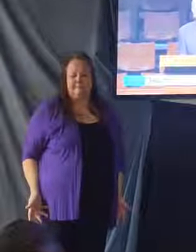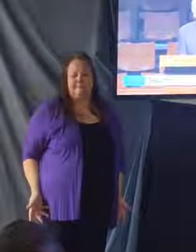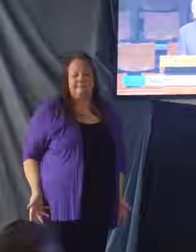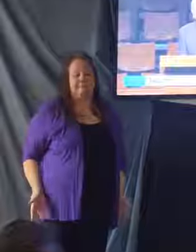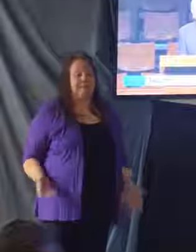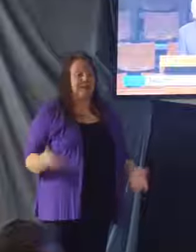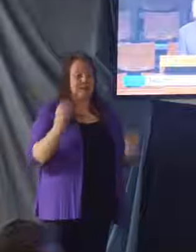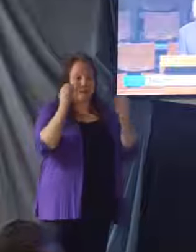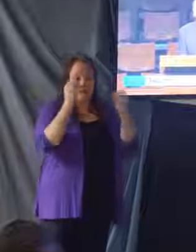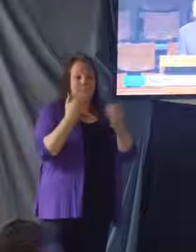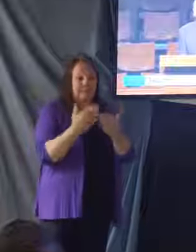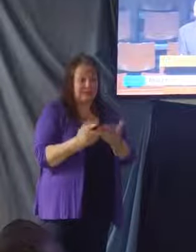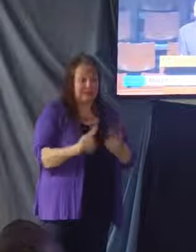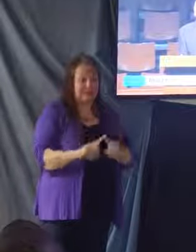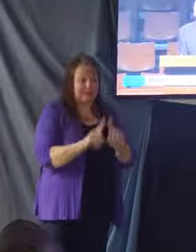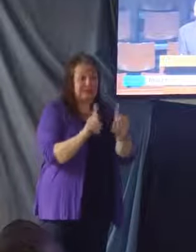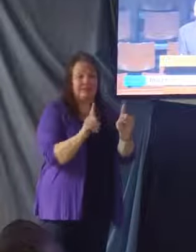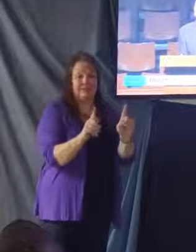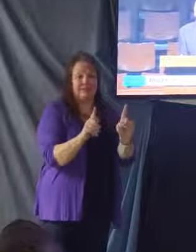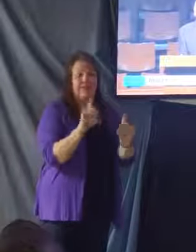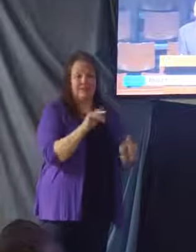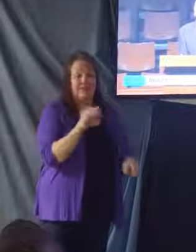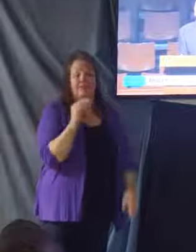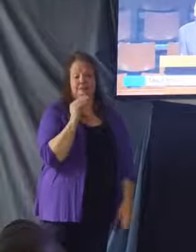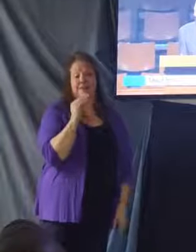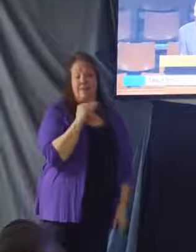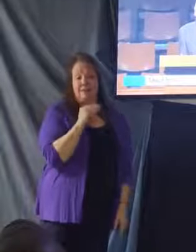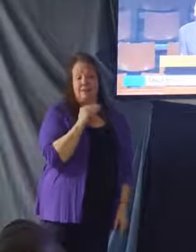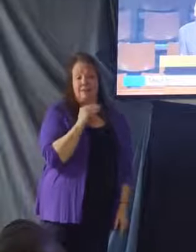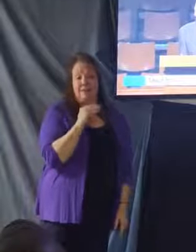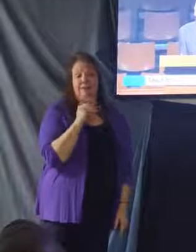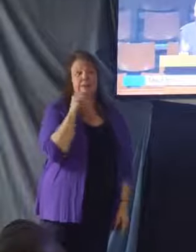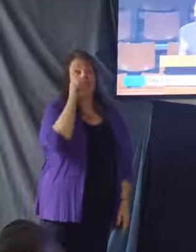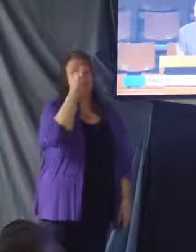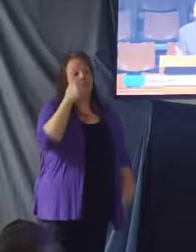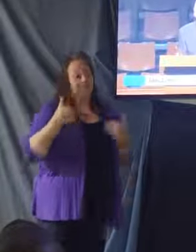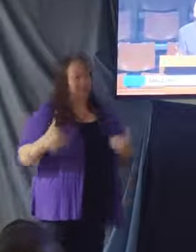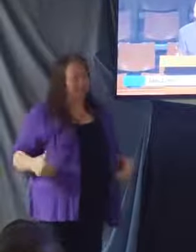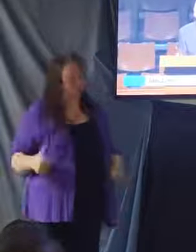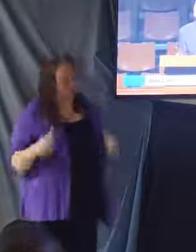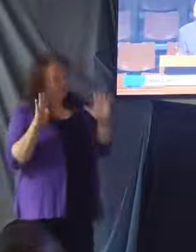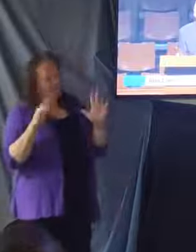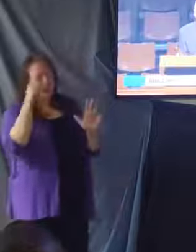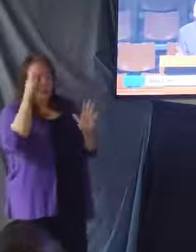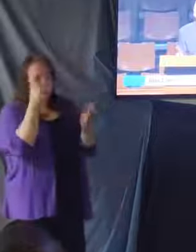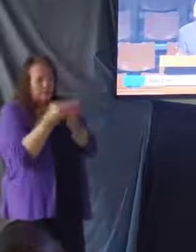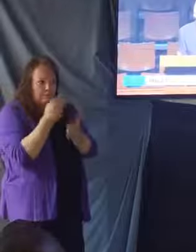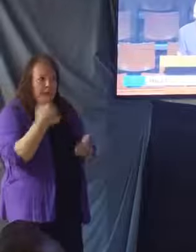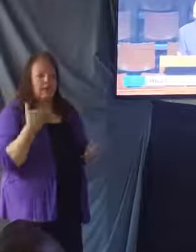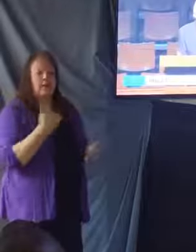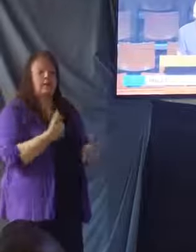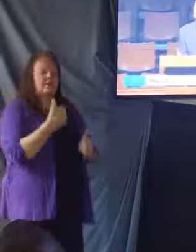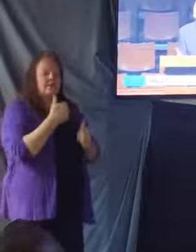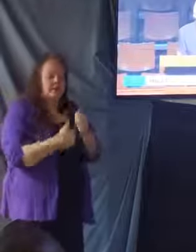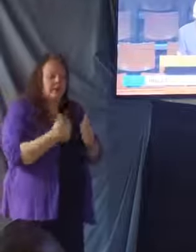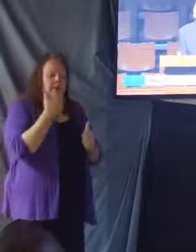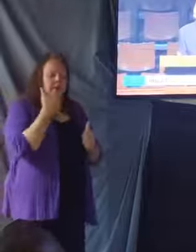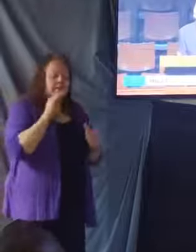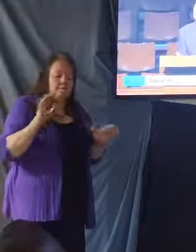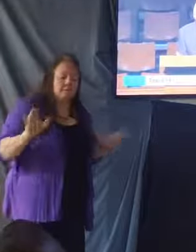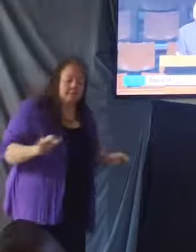To teach anything else is a lie. He gave himself to redeem us from every